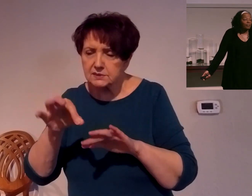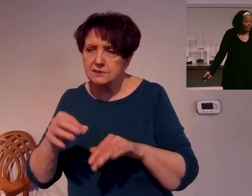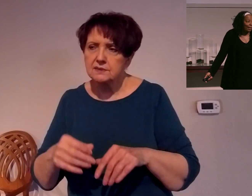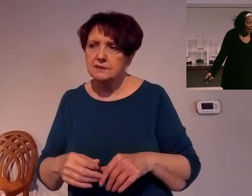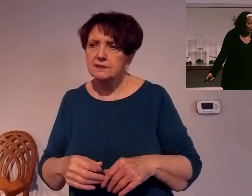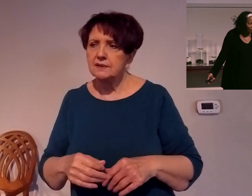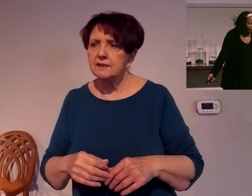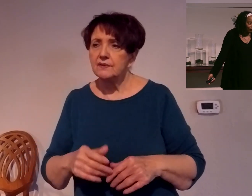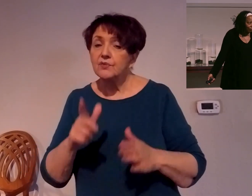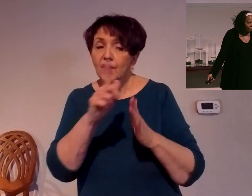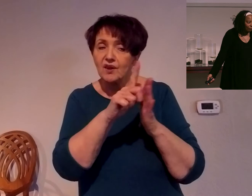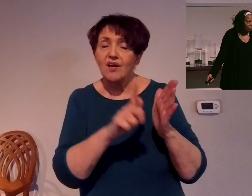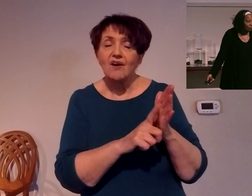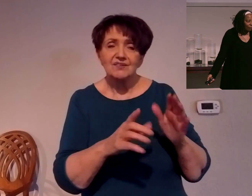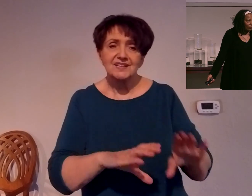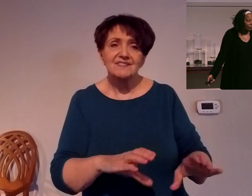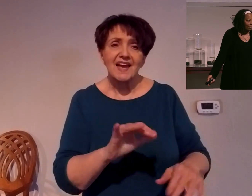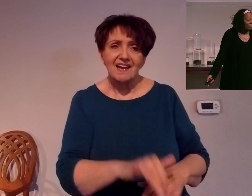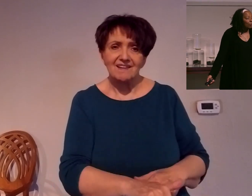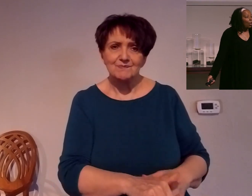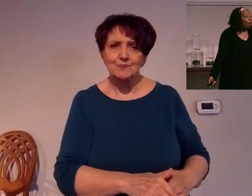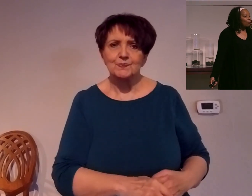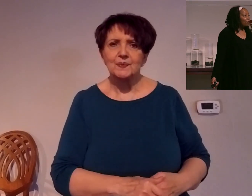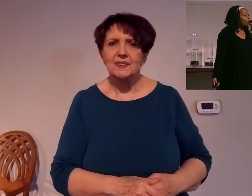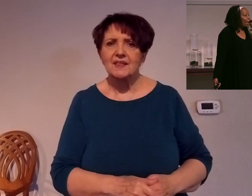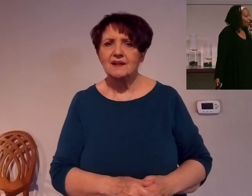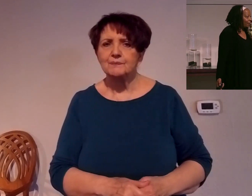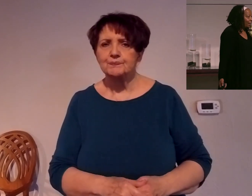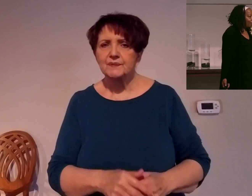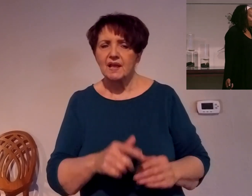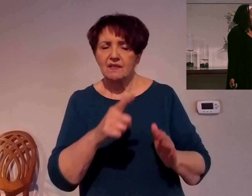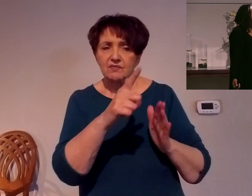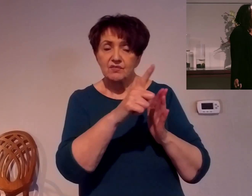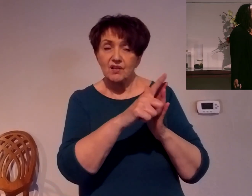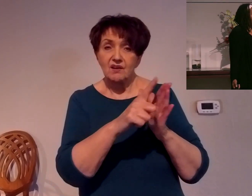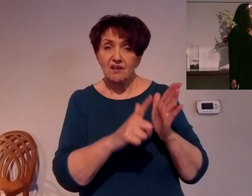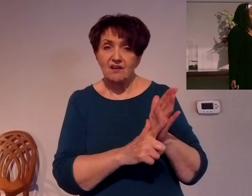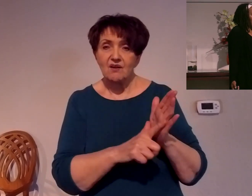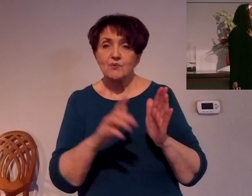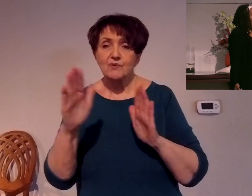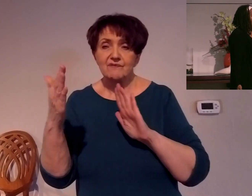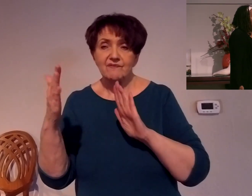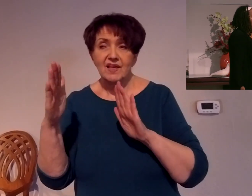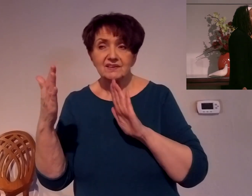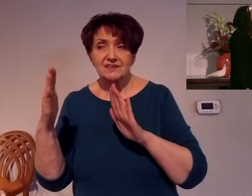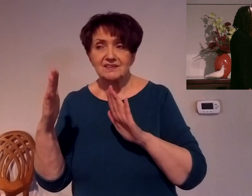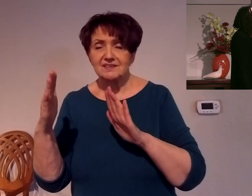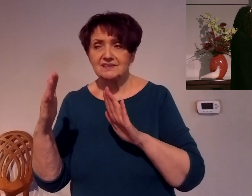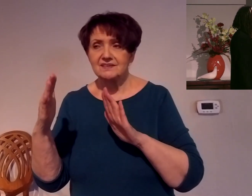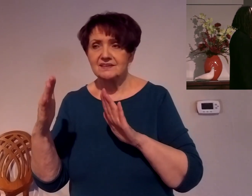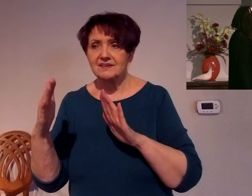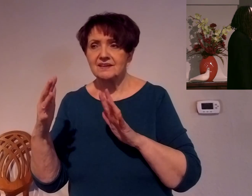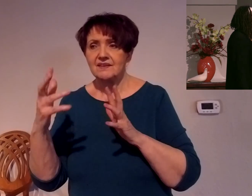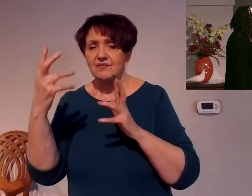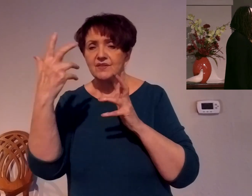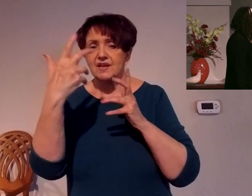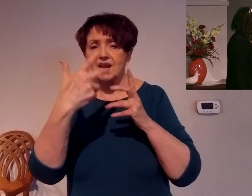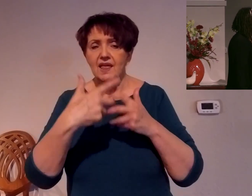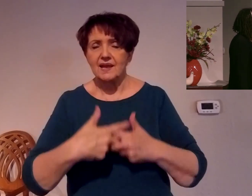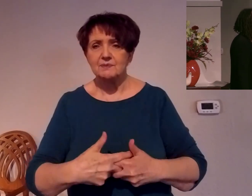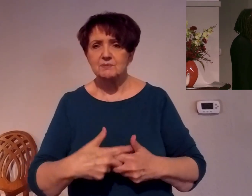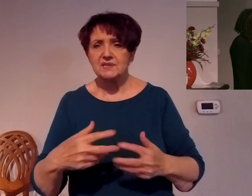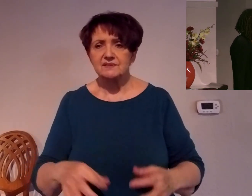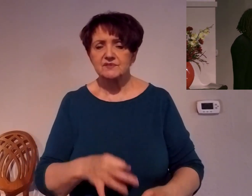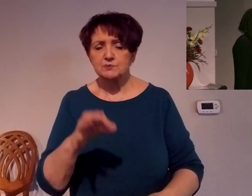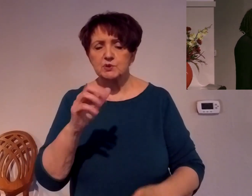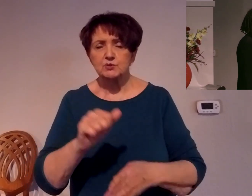The law did that. And the law reflected the alignment of